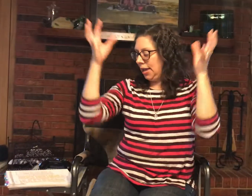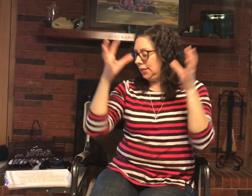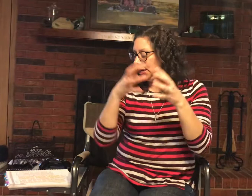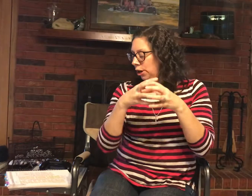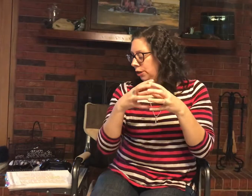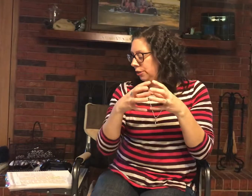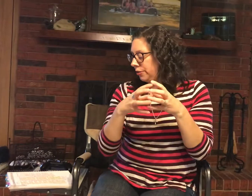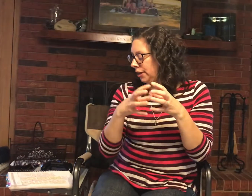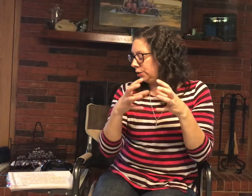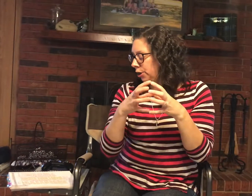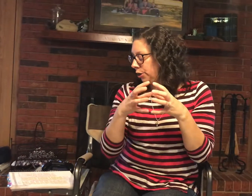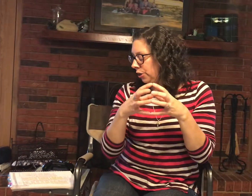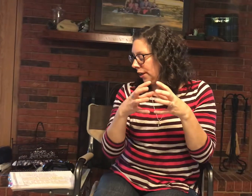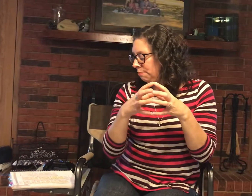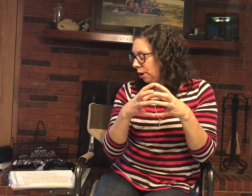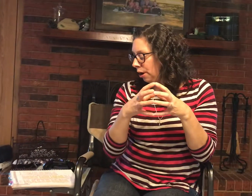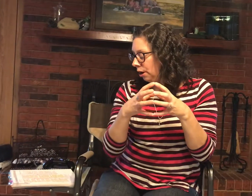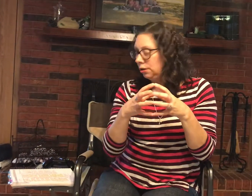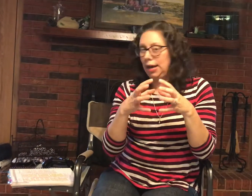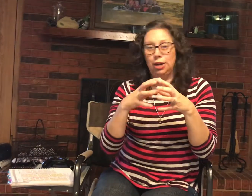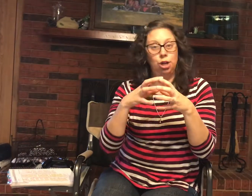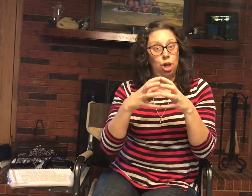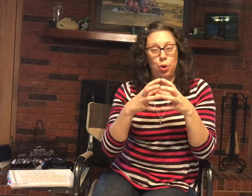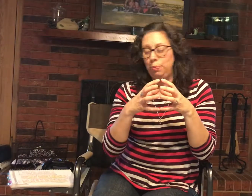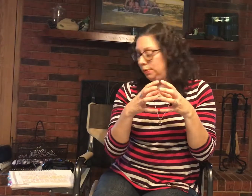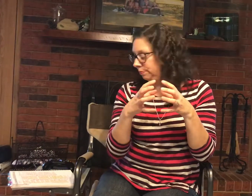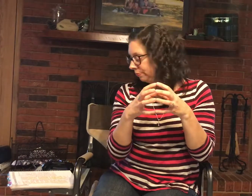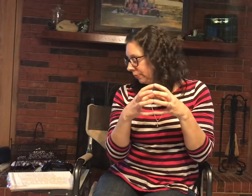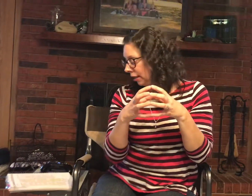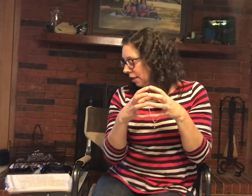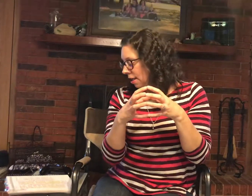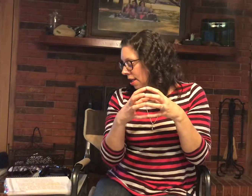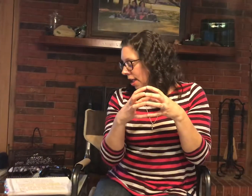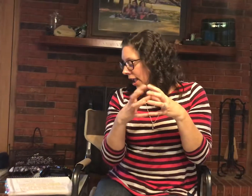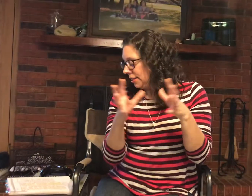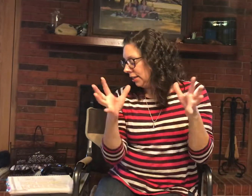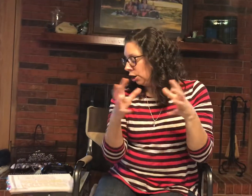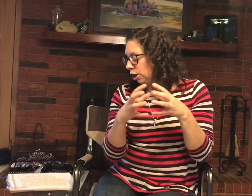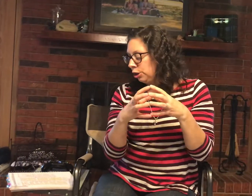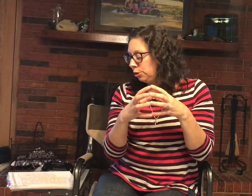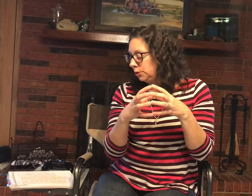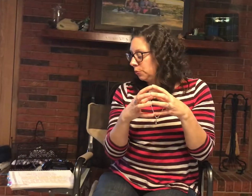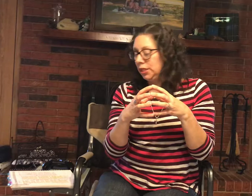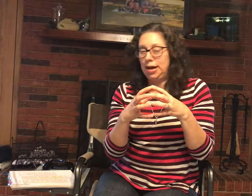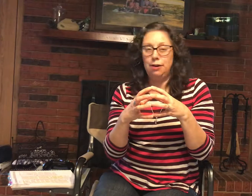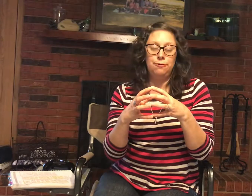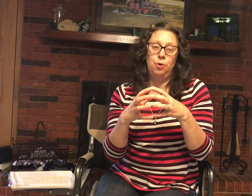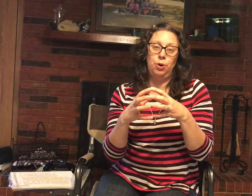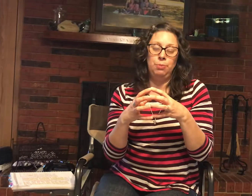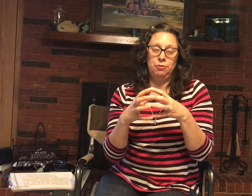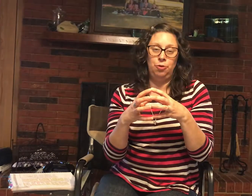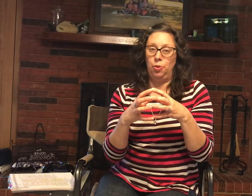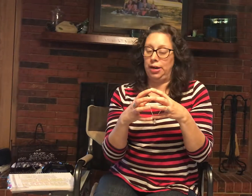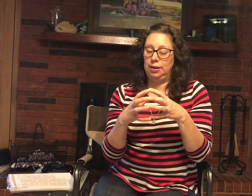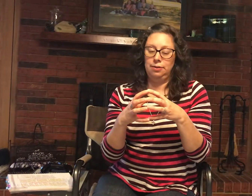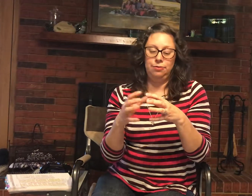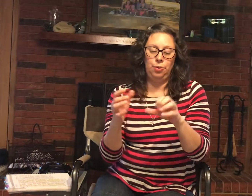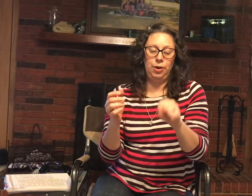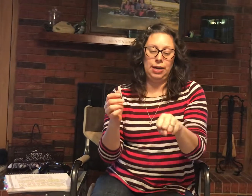the earth. I do earth like a ball, like a globe. And the earth was without form and void. Void is